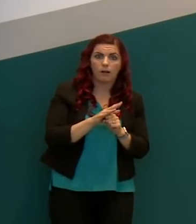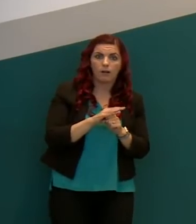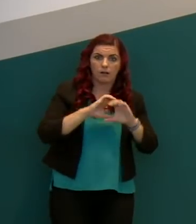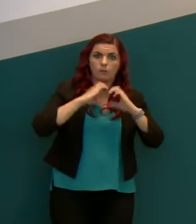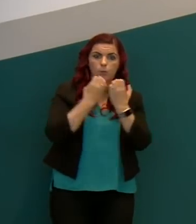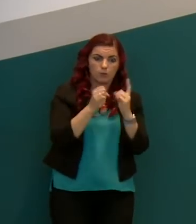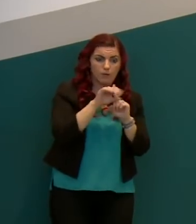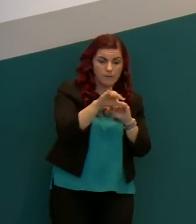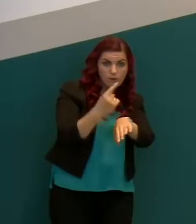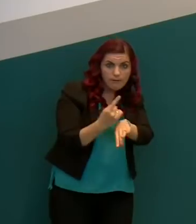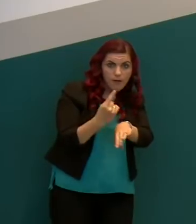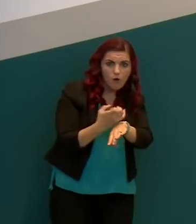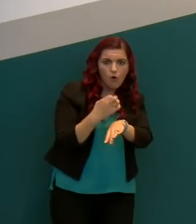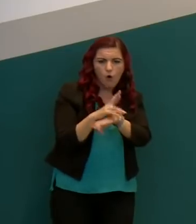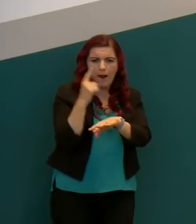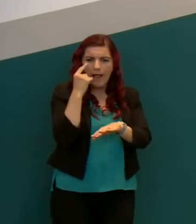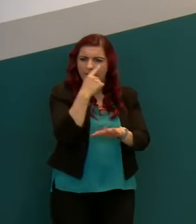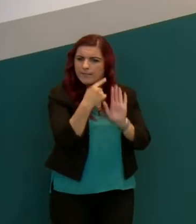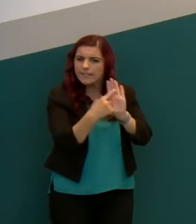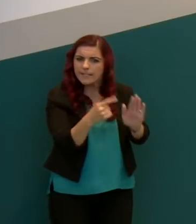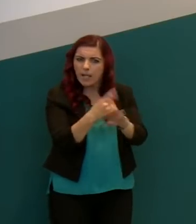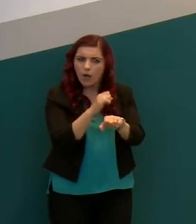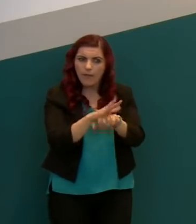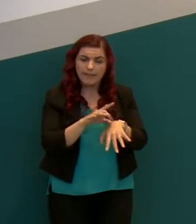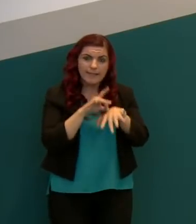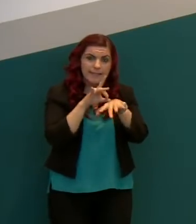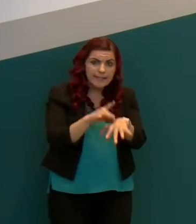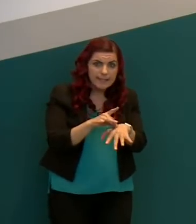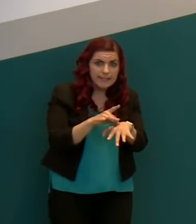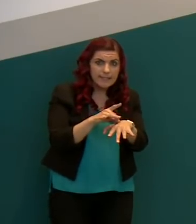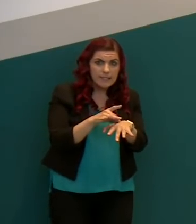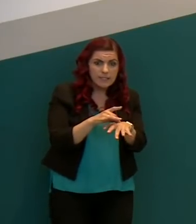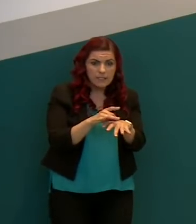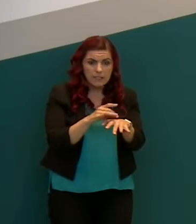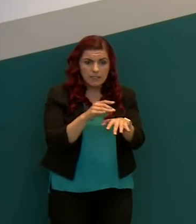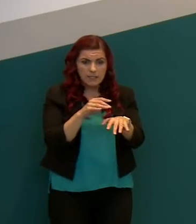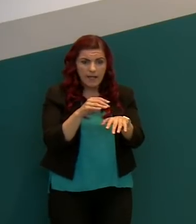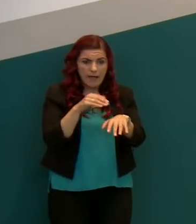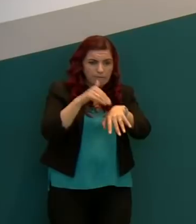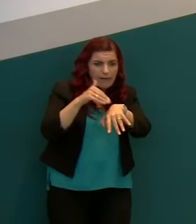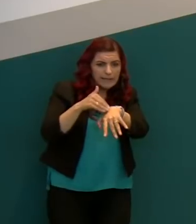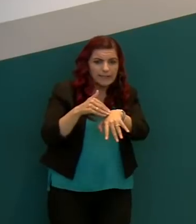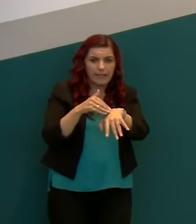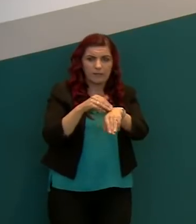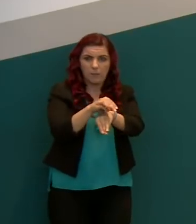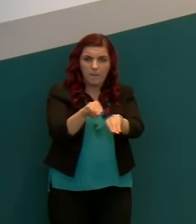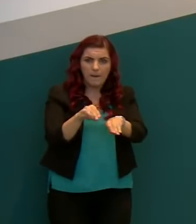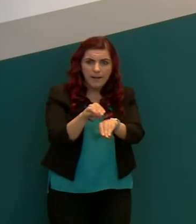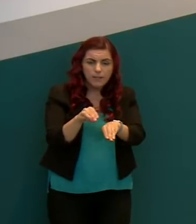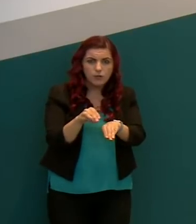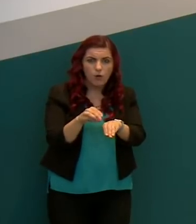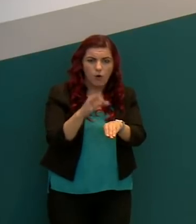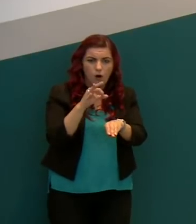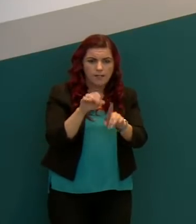there any evidence that the disease is hitting vulnerable populations or